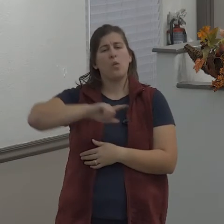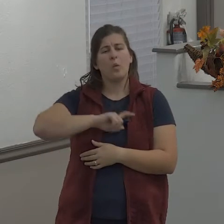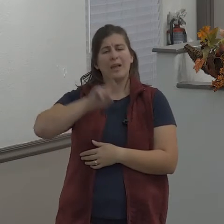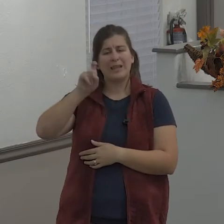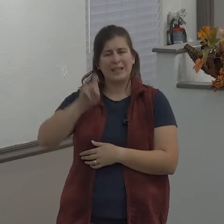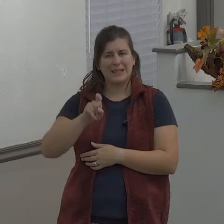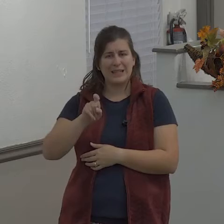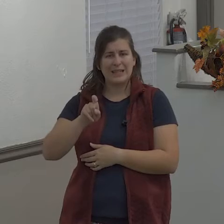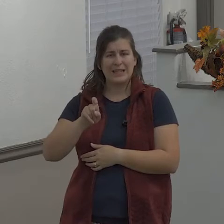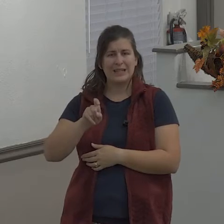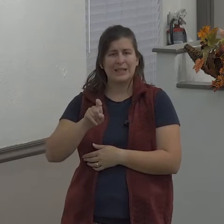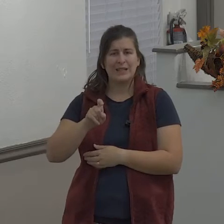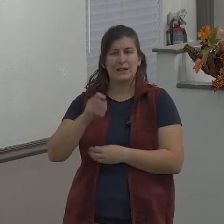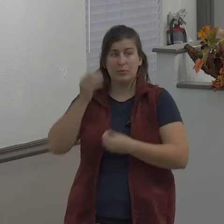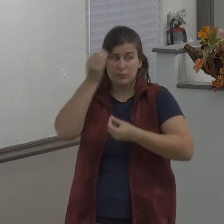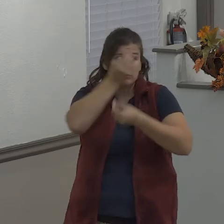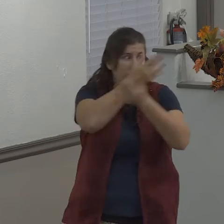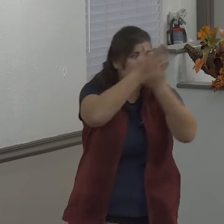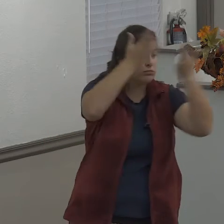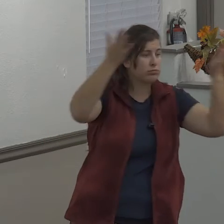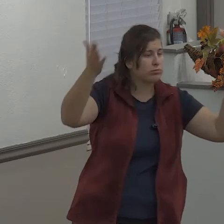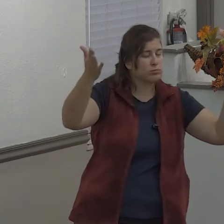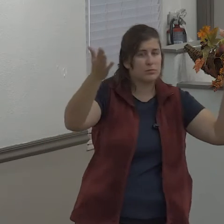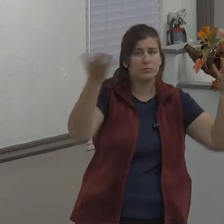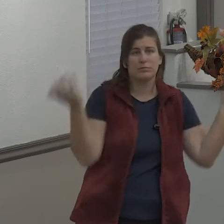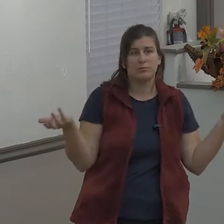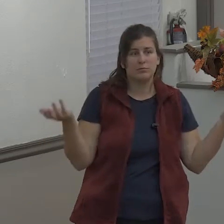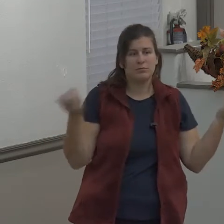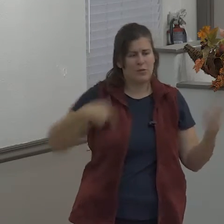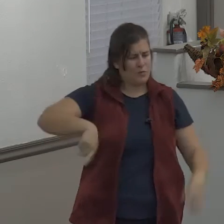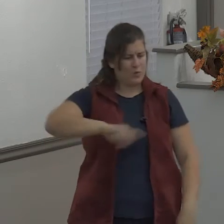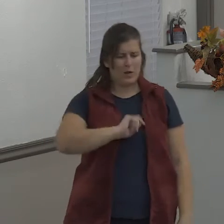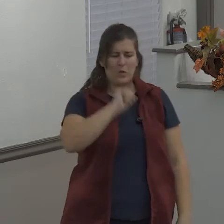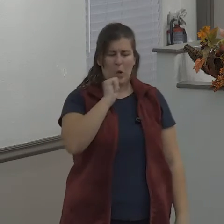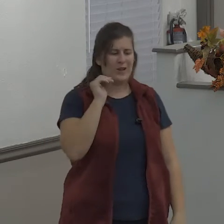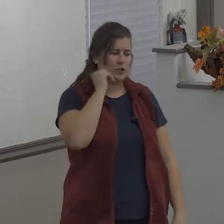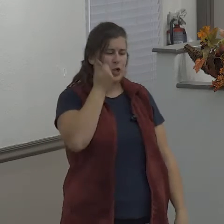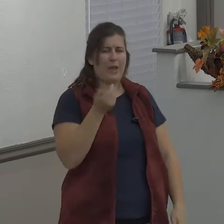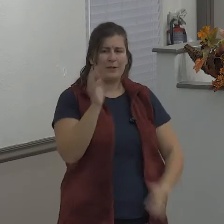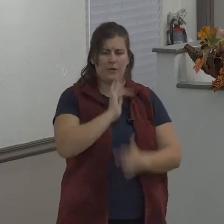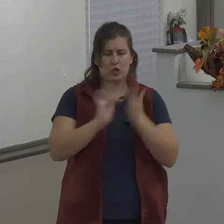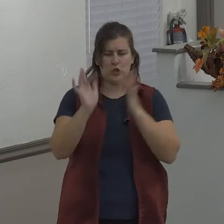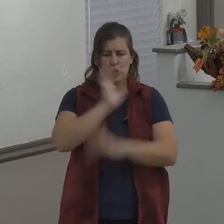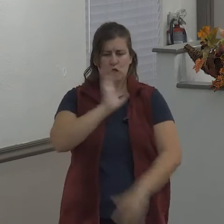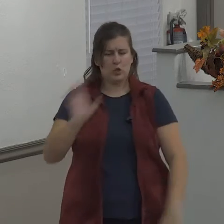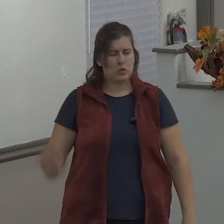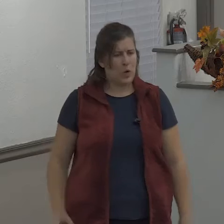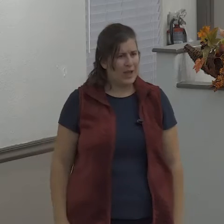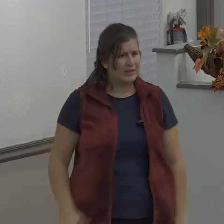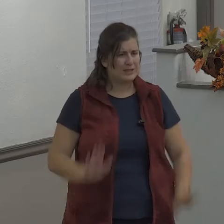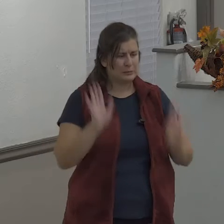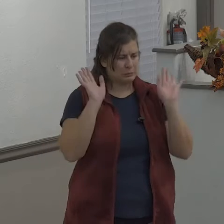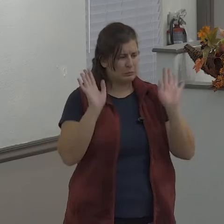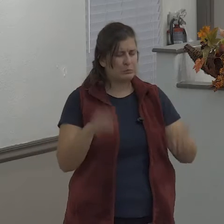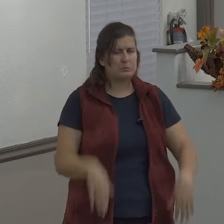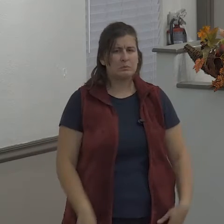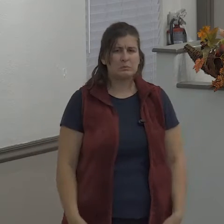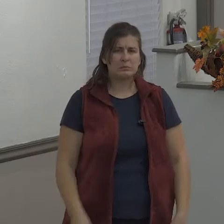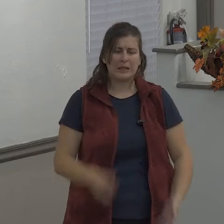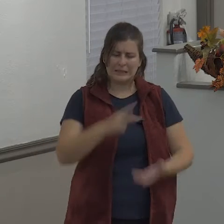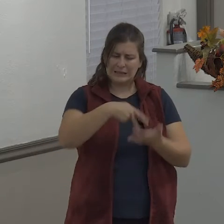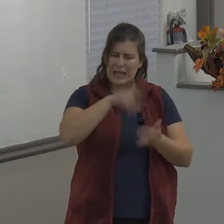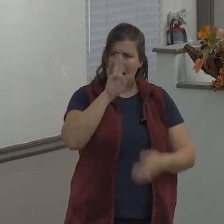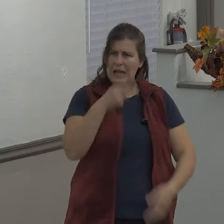We need to let the world know that we're not ashamed of the Lord Jesus Christ.